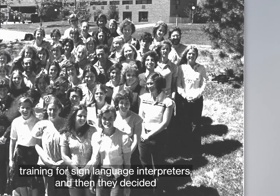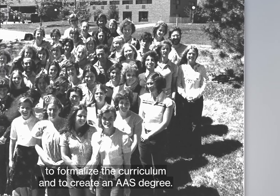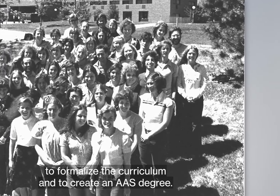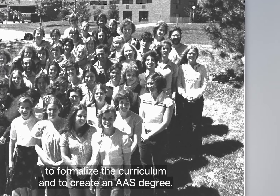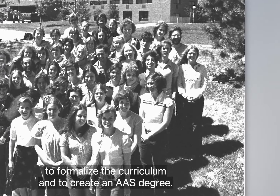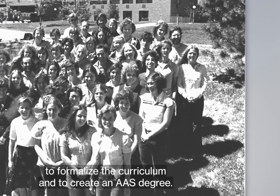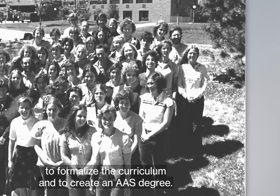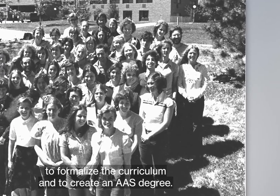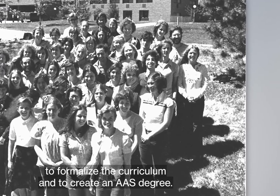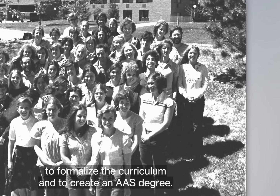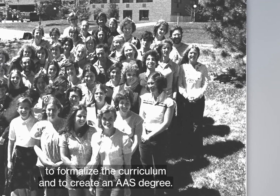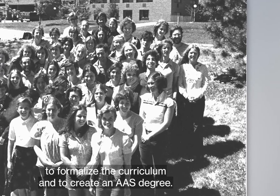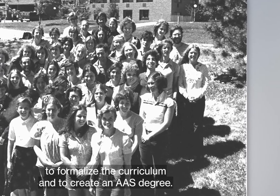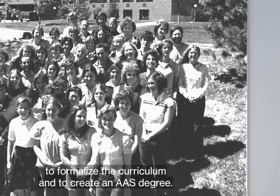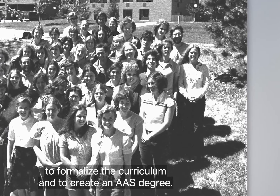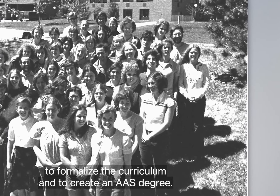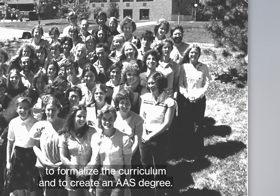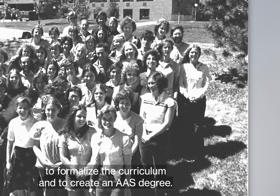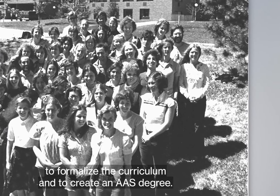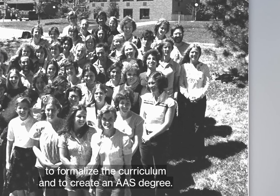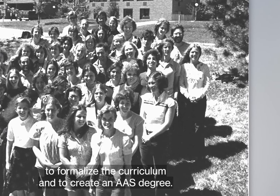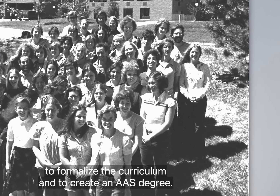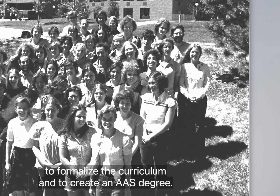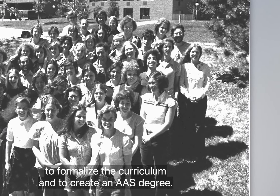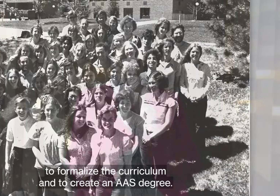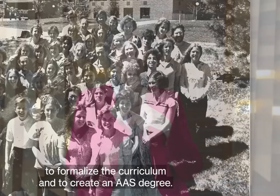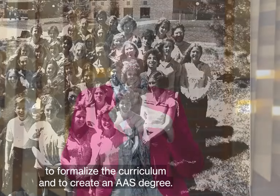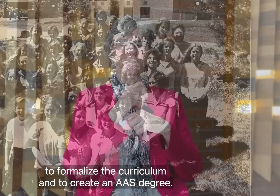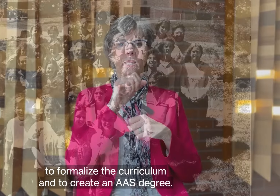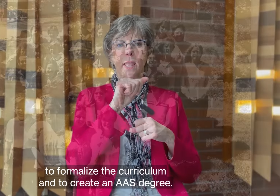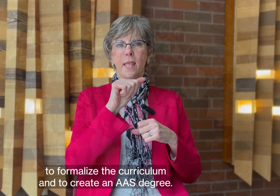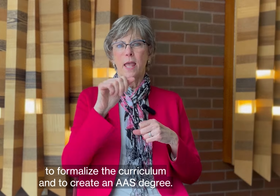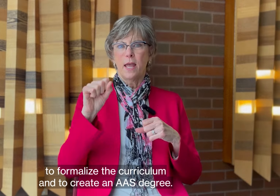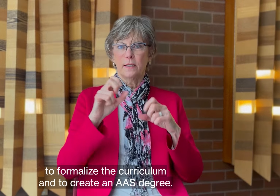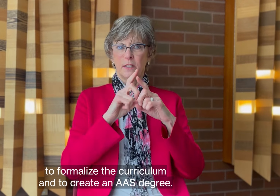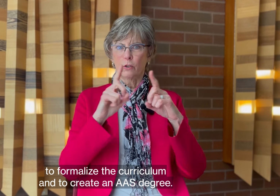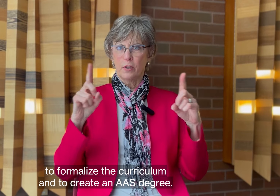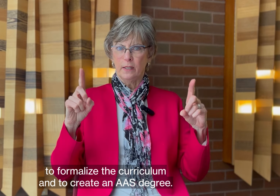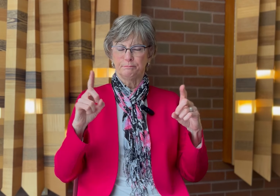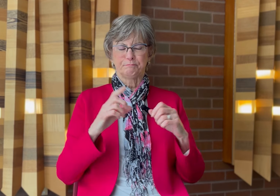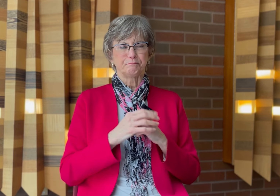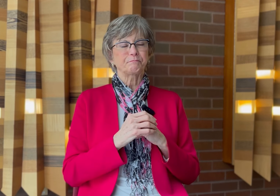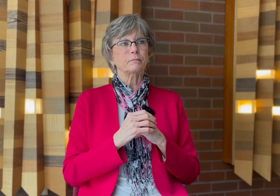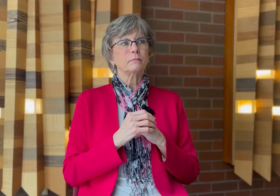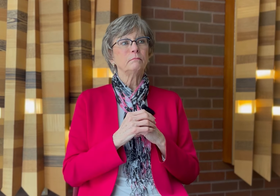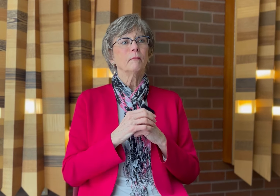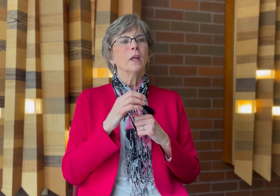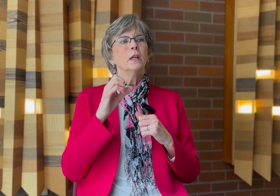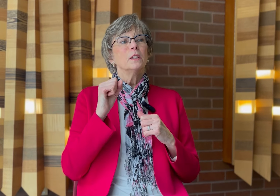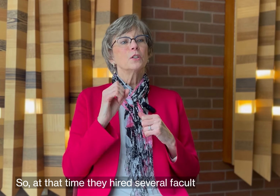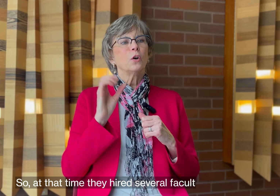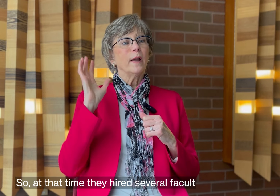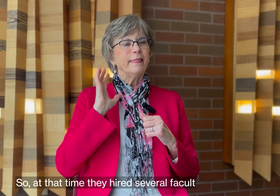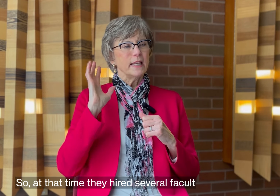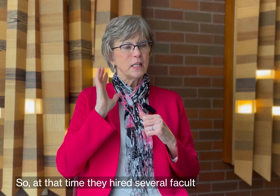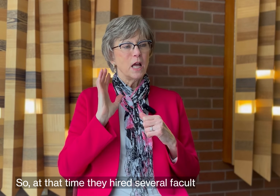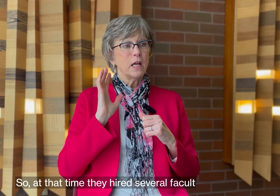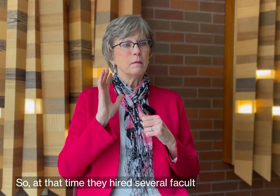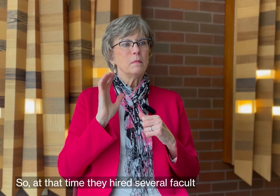to formalize the curriculum and to create an AAS degree. So at that time,